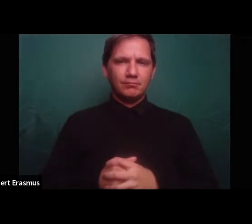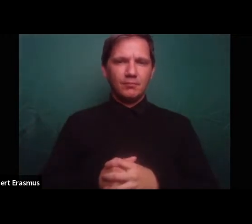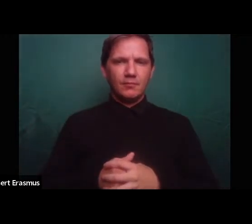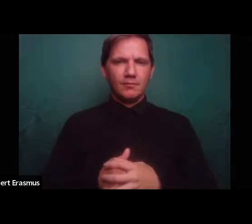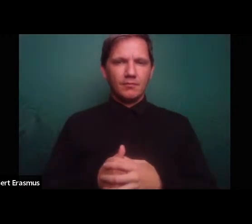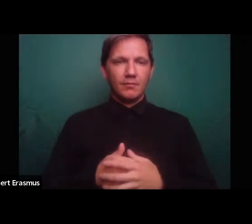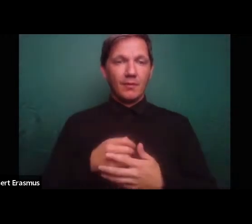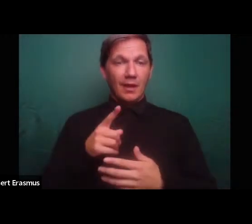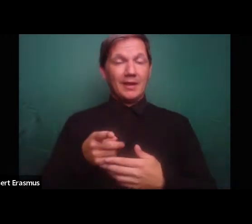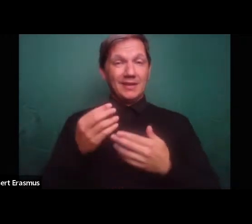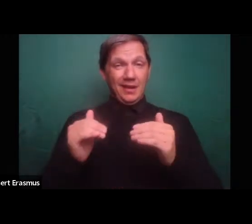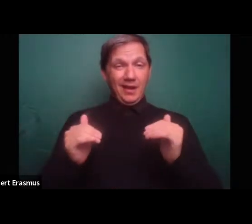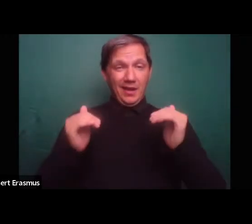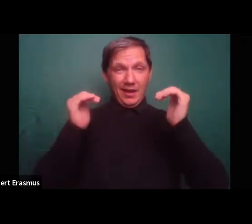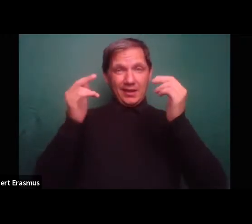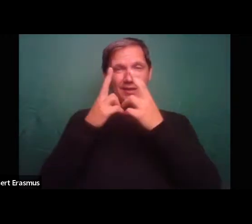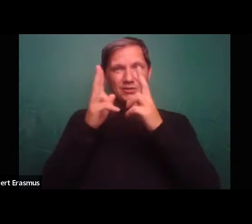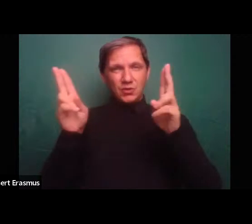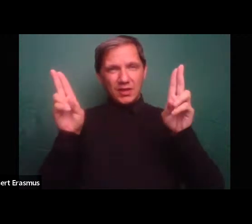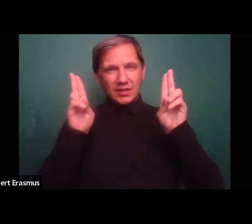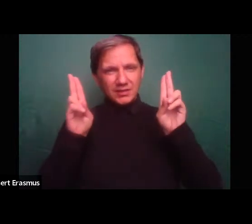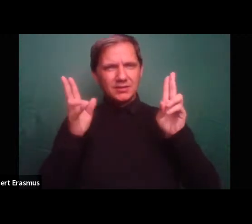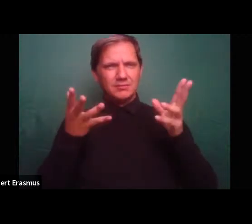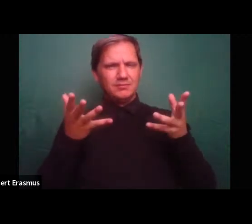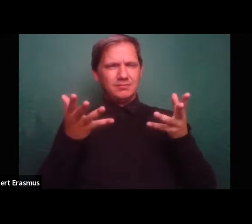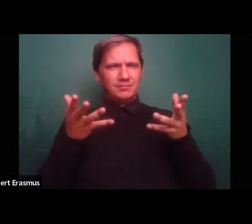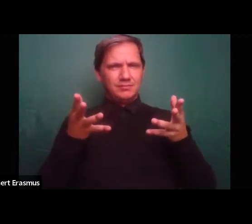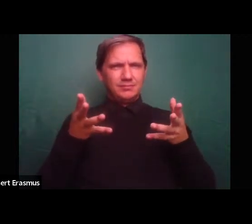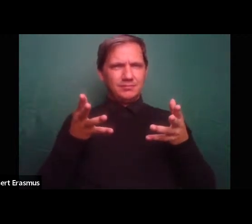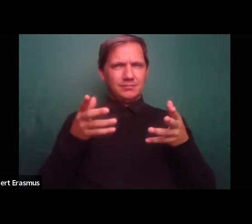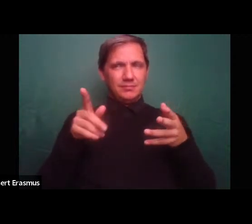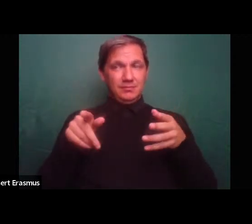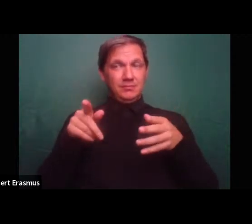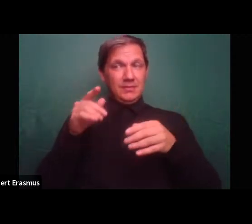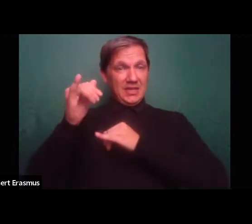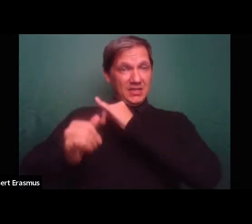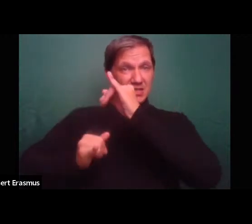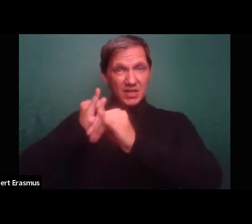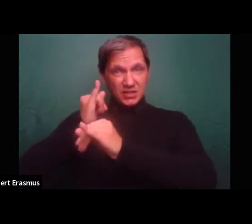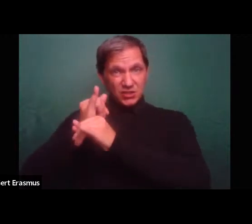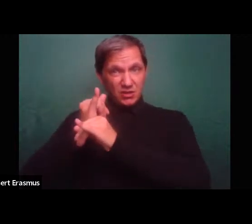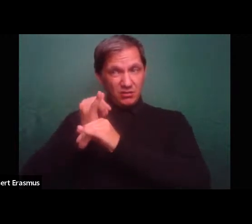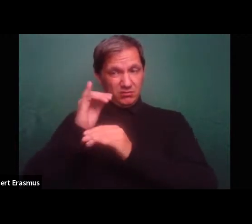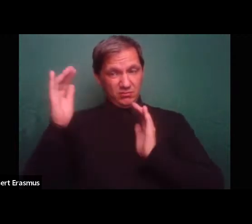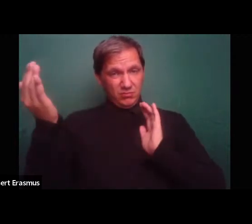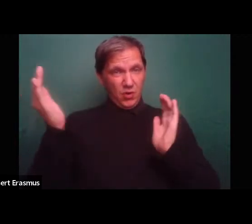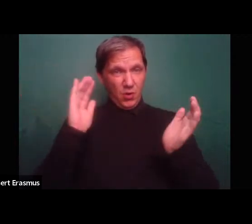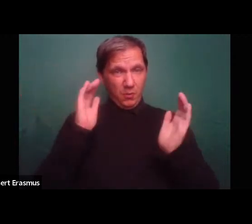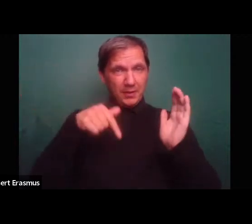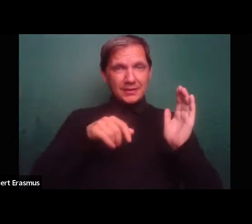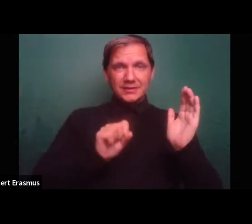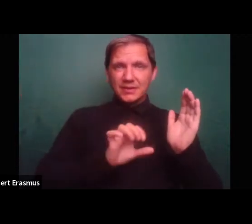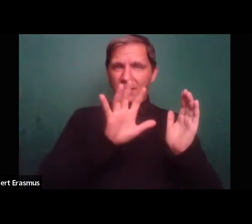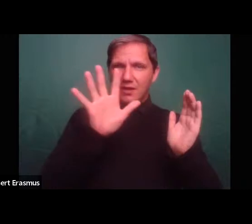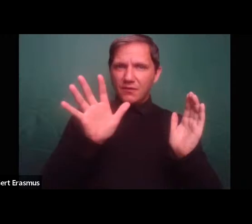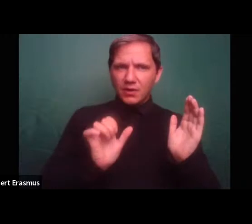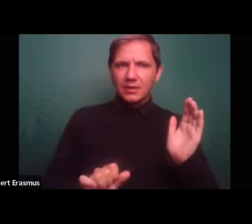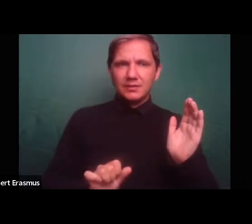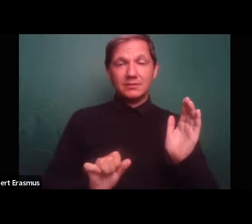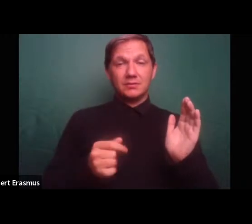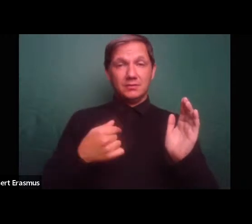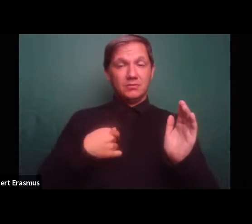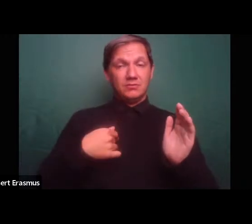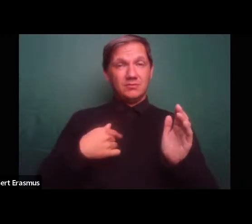been defined and located globally as well. The higher education space has been the privilege